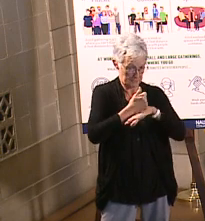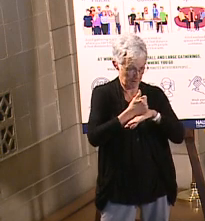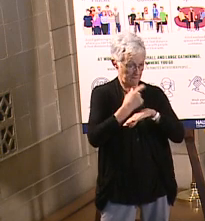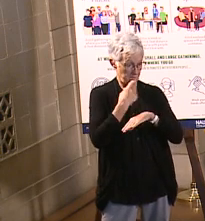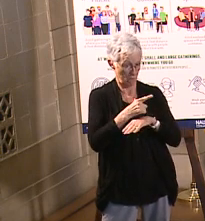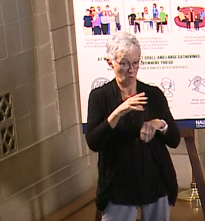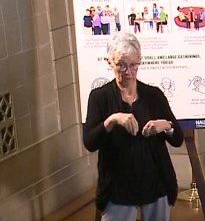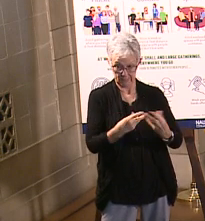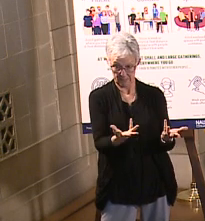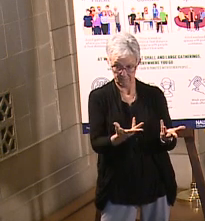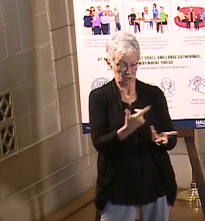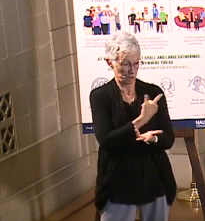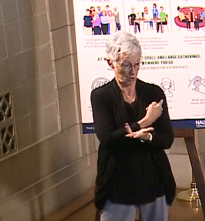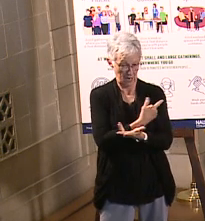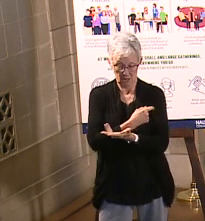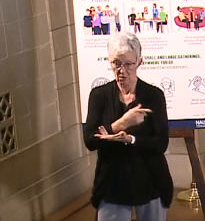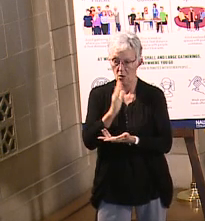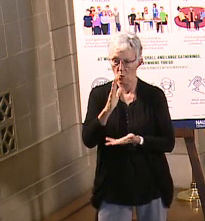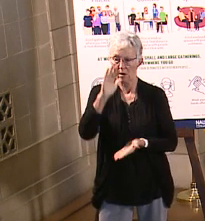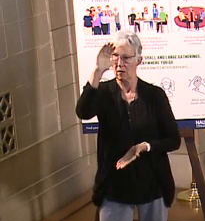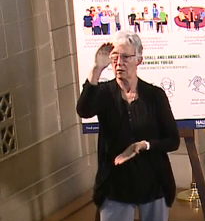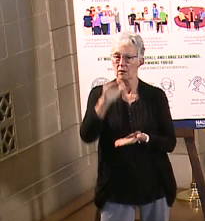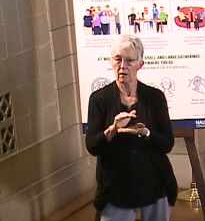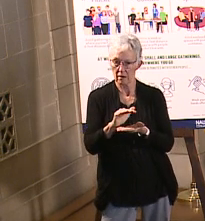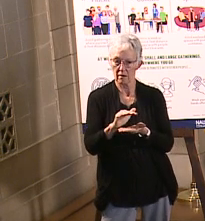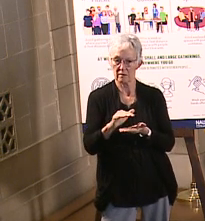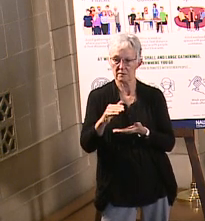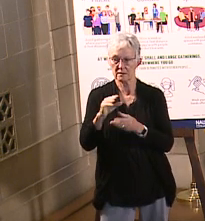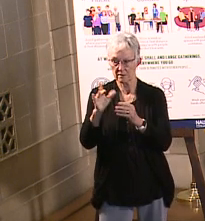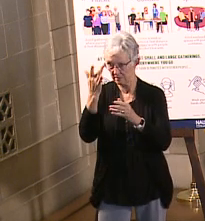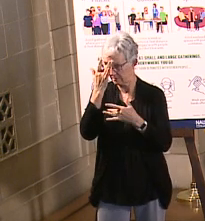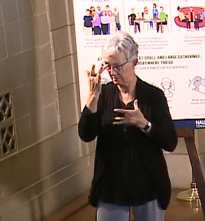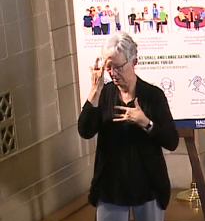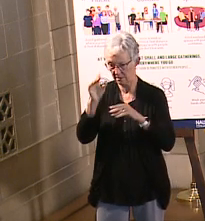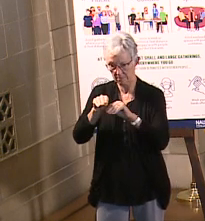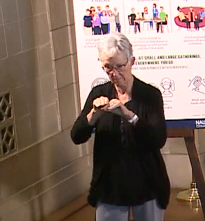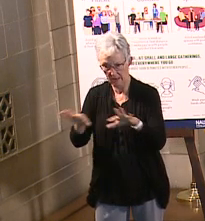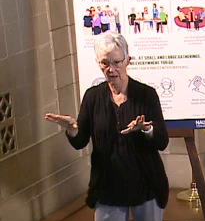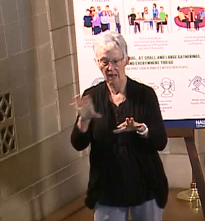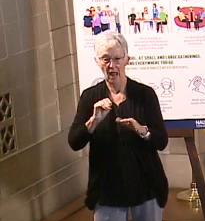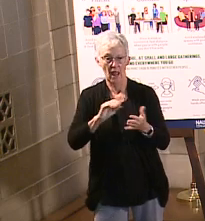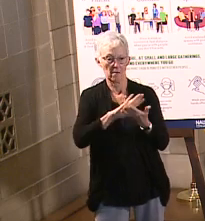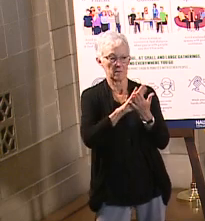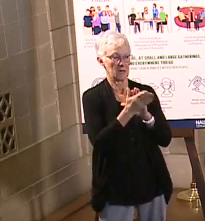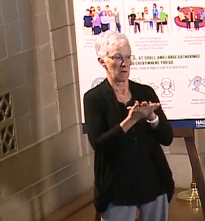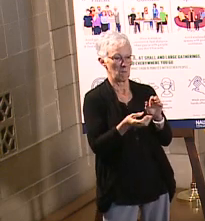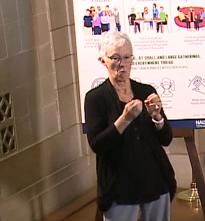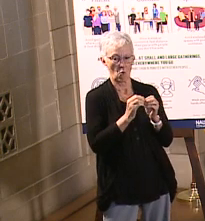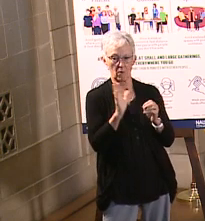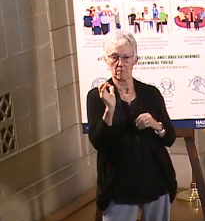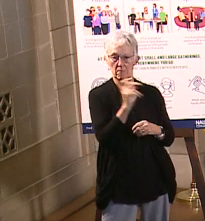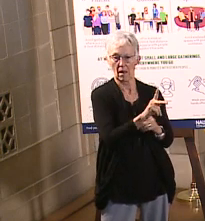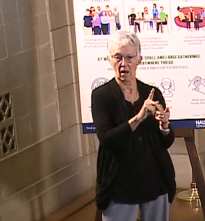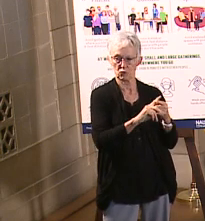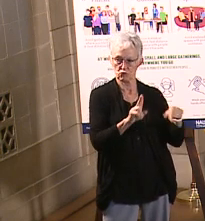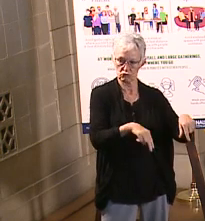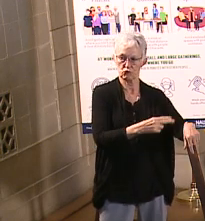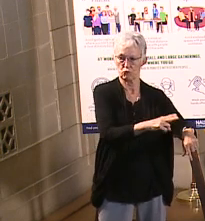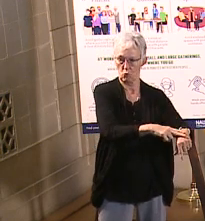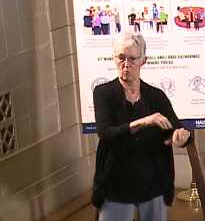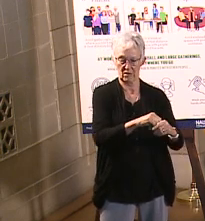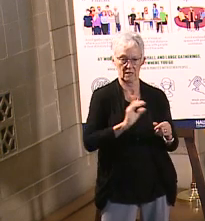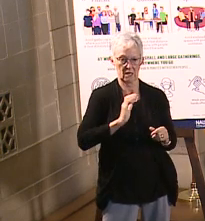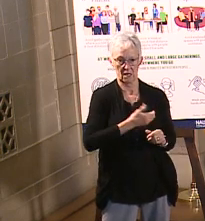COVID-19 pandemic and help restore some normalcy to our lives in our state. The Nebraska immunization program is focusing